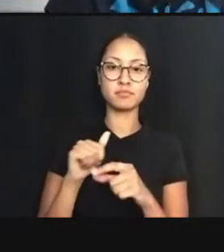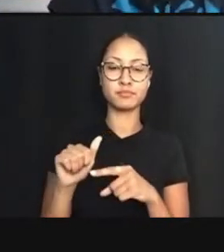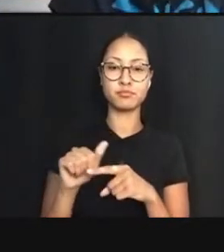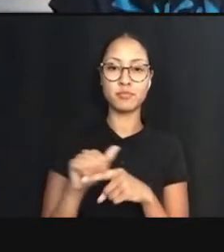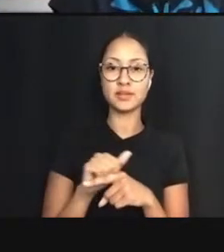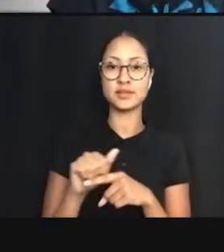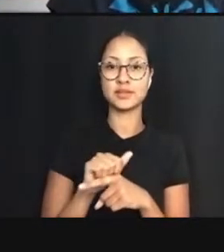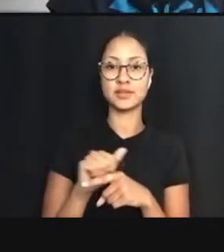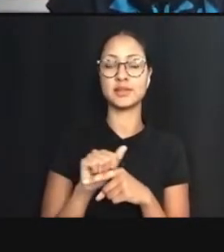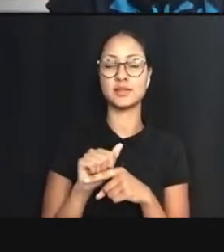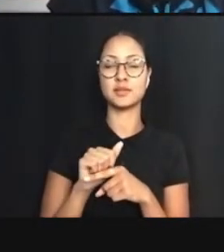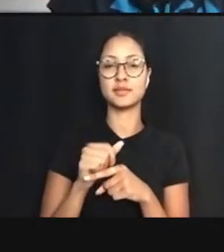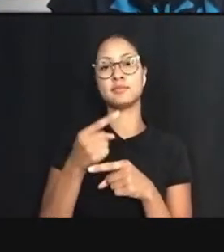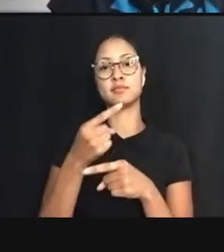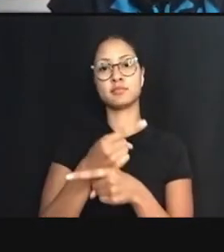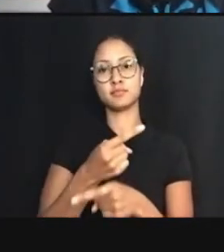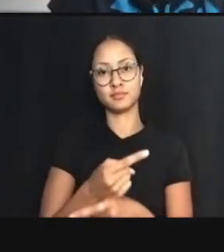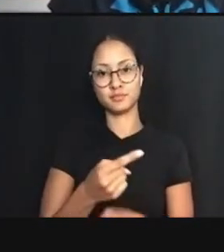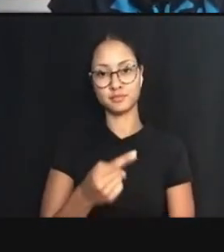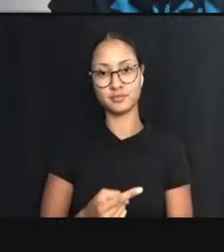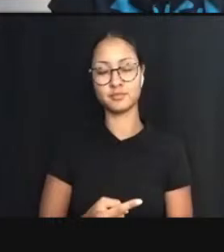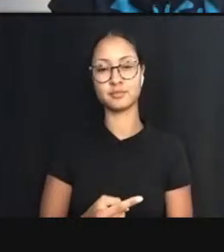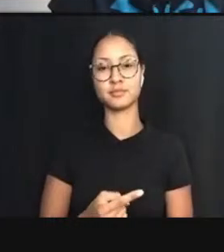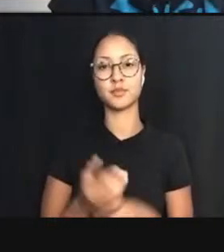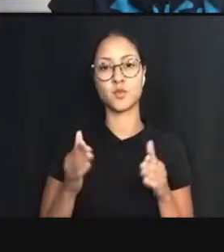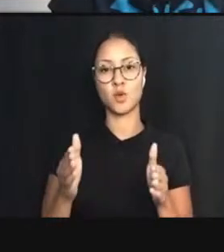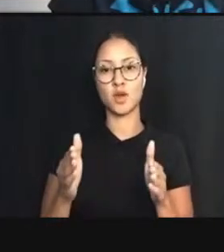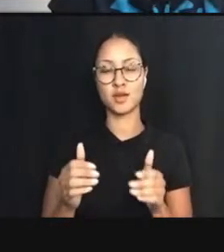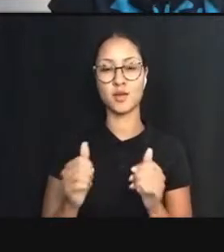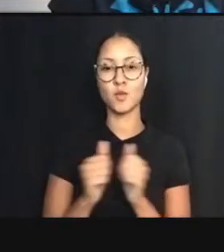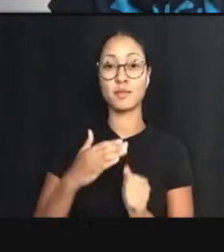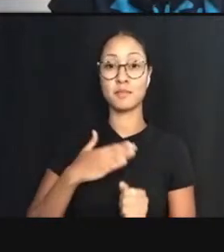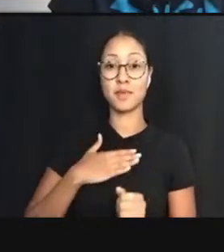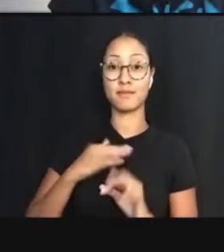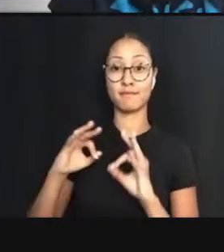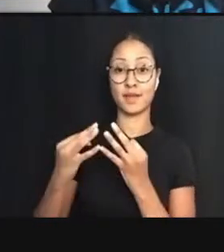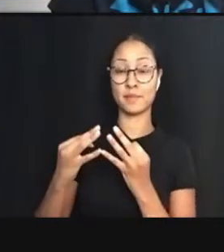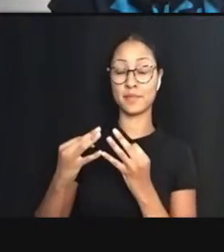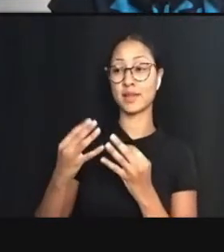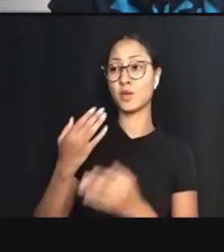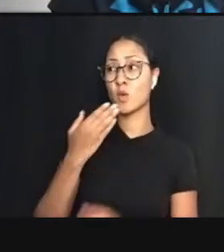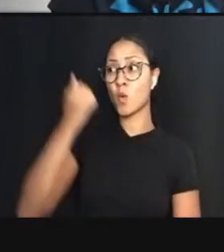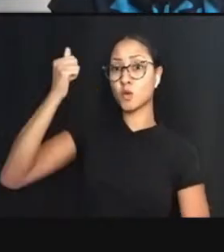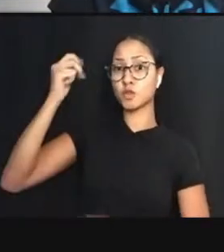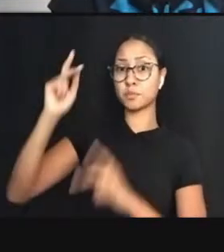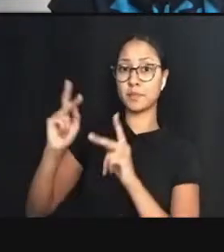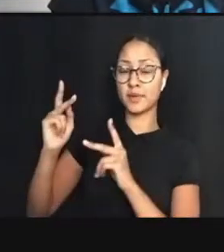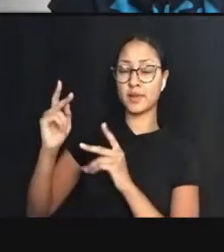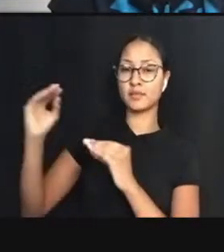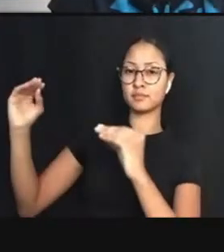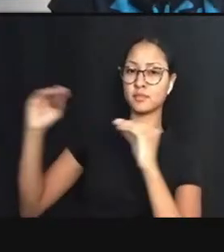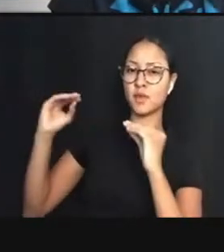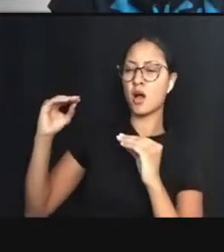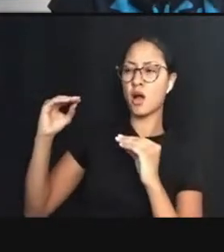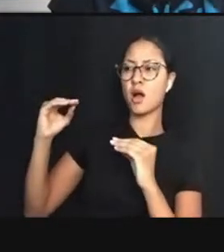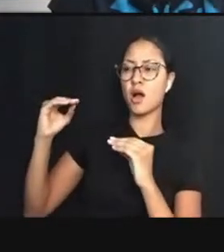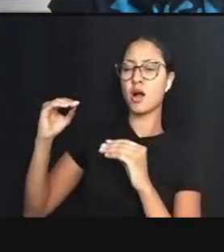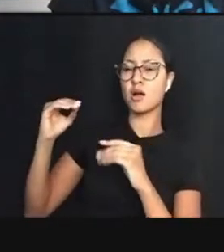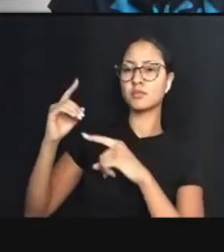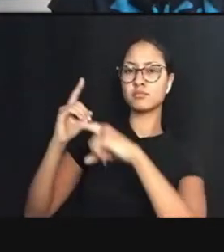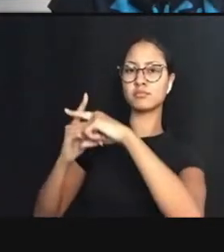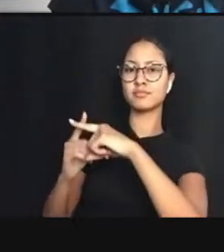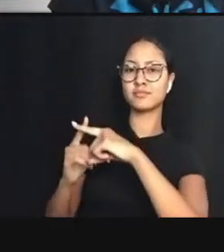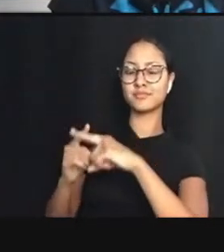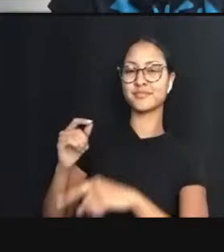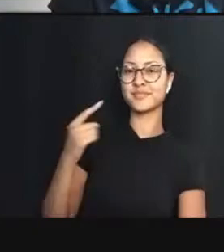who are uplifting me and saying yes, then the rest of it can't be my business. And if it's misunderstood,